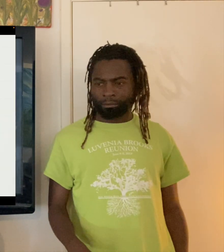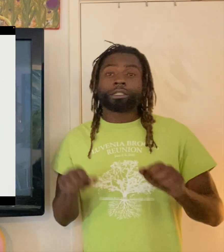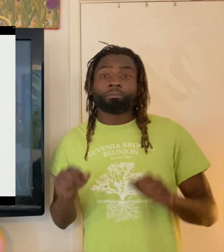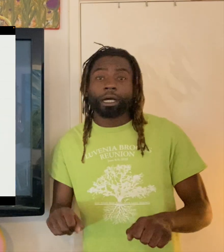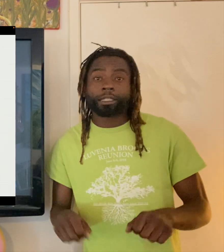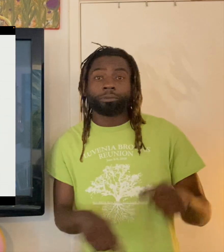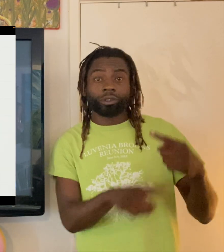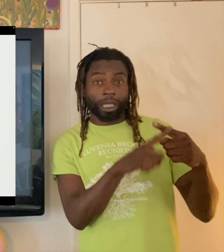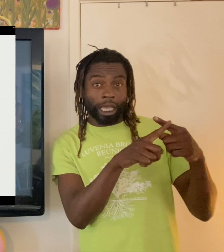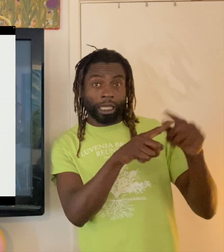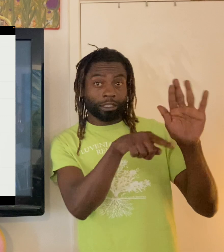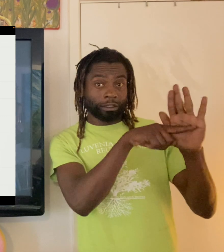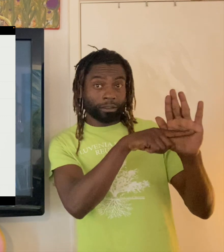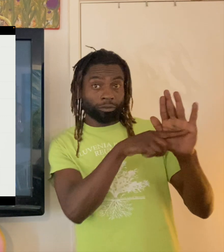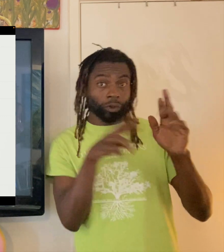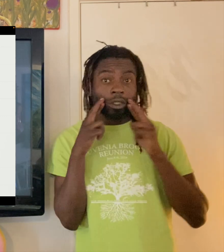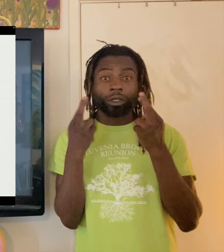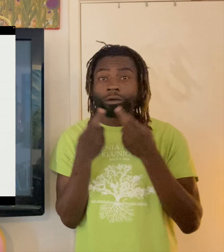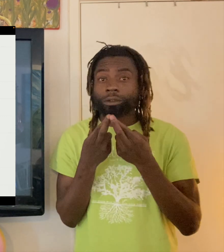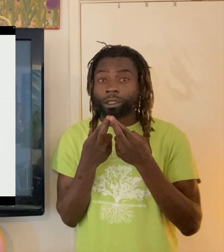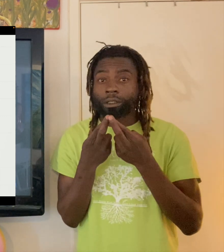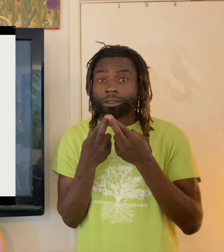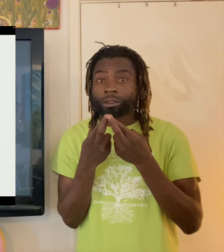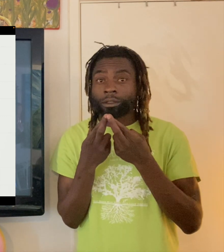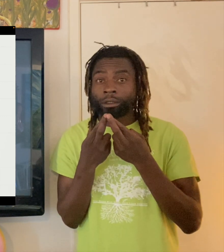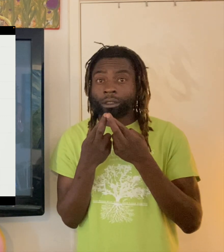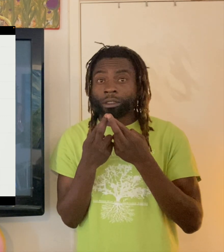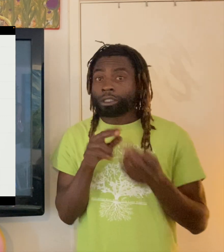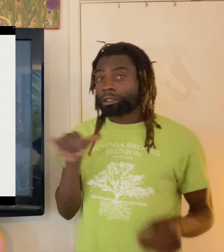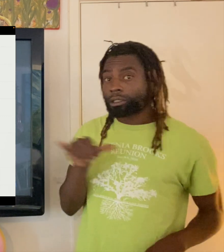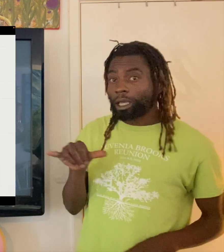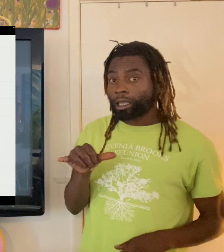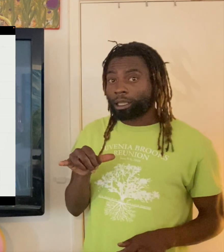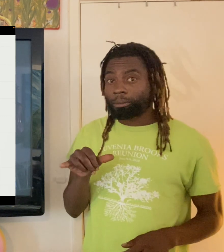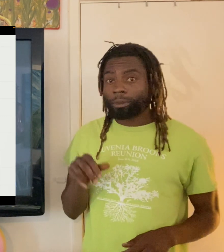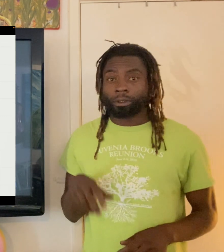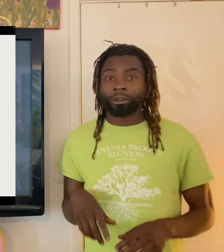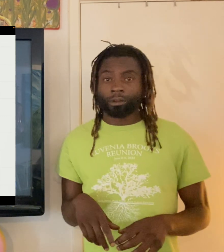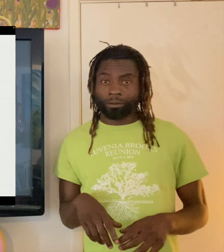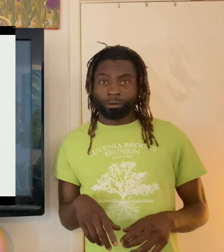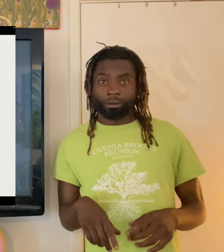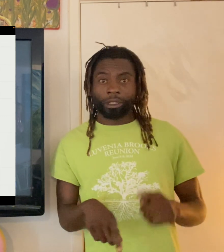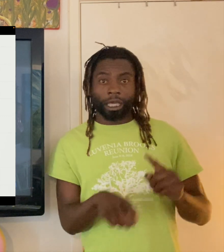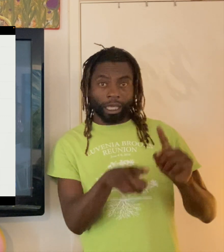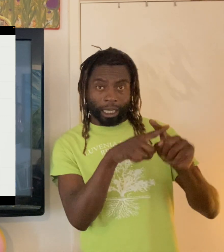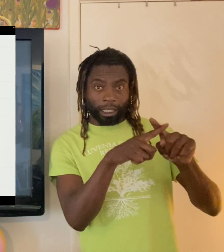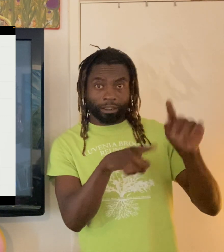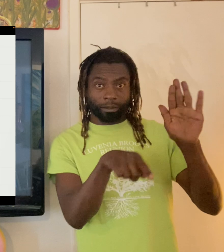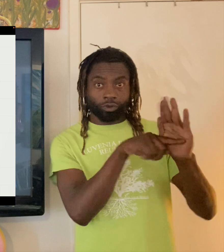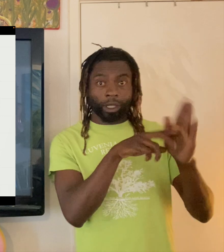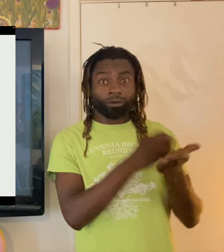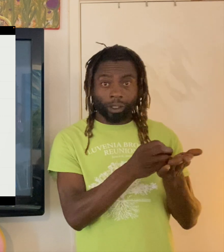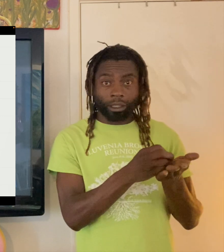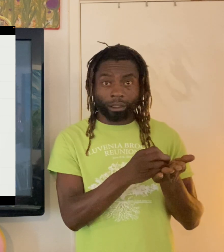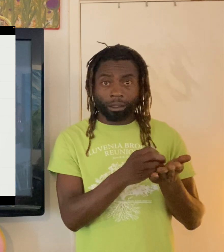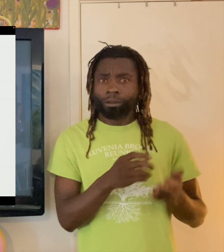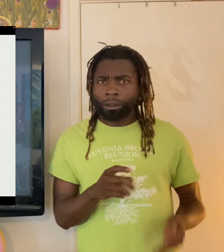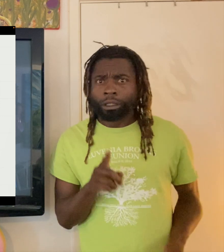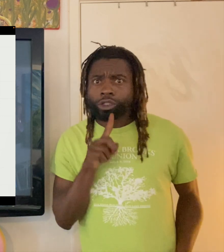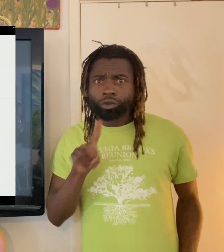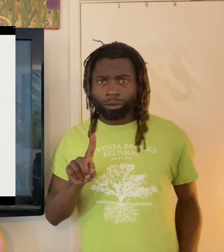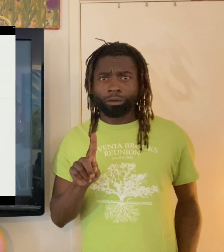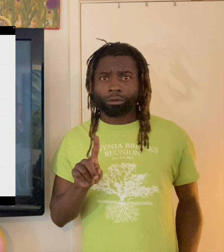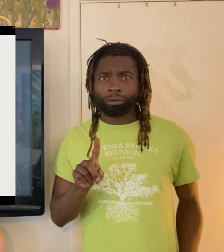can add and subtract with donuts, but did you know that we can also add and subtract with